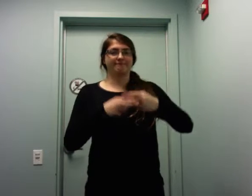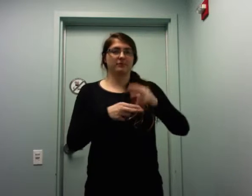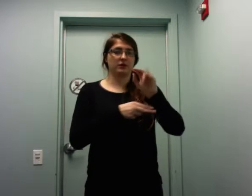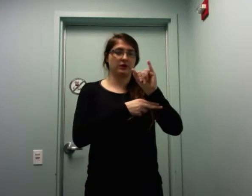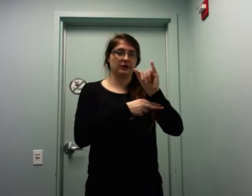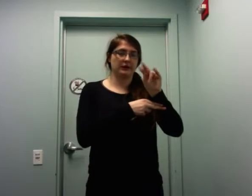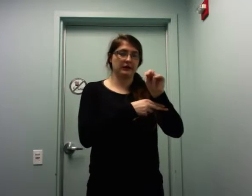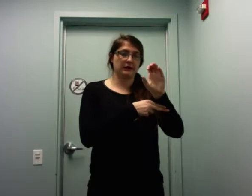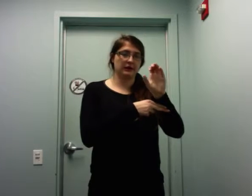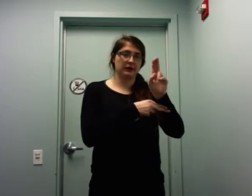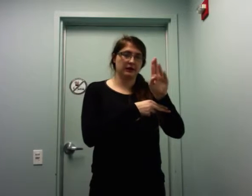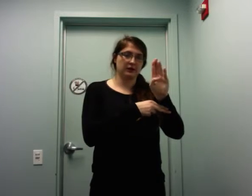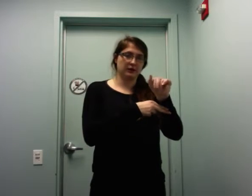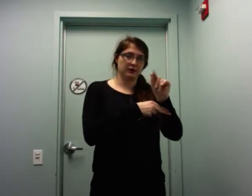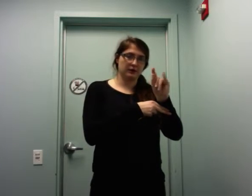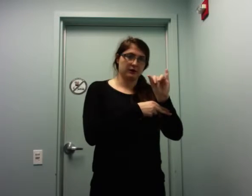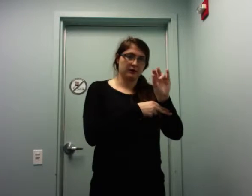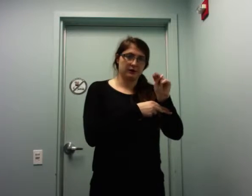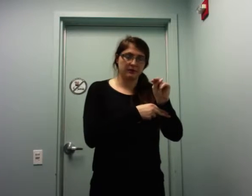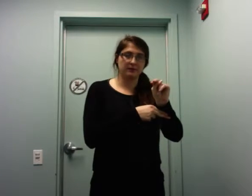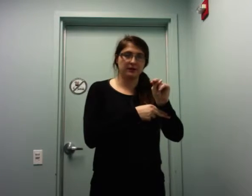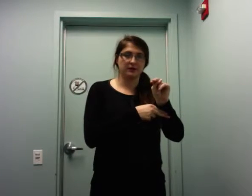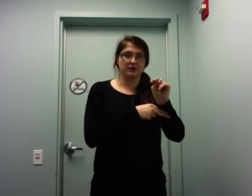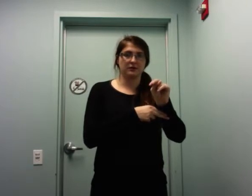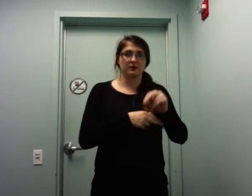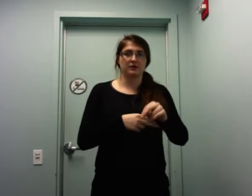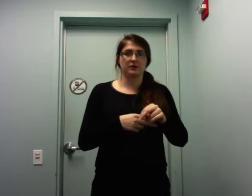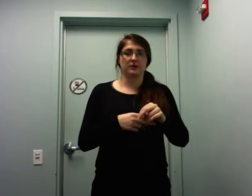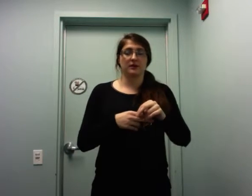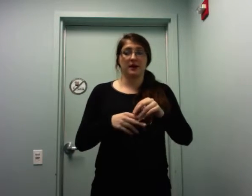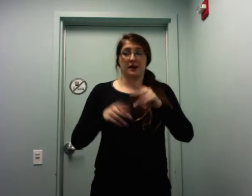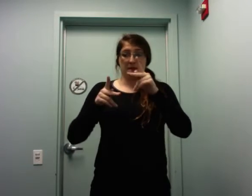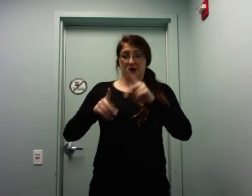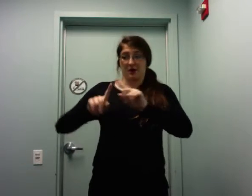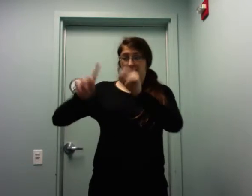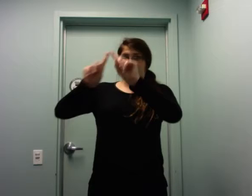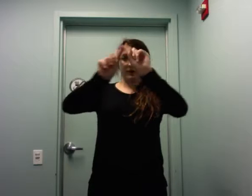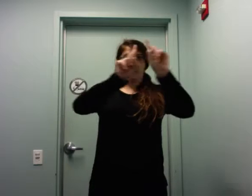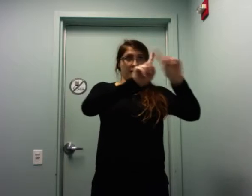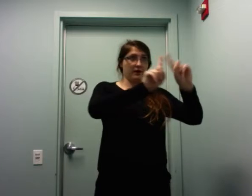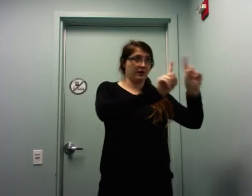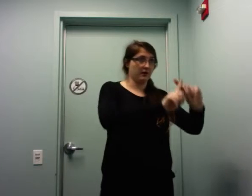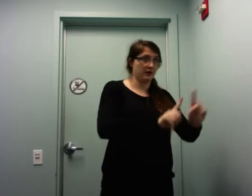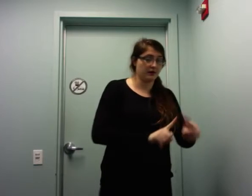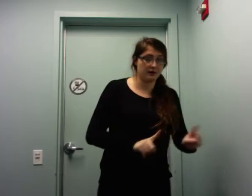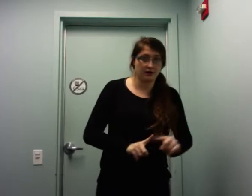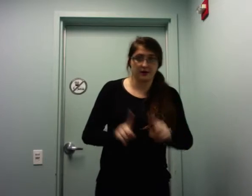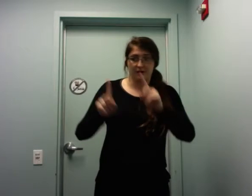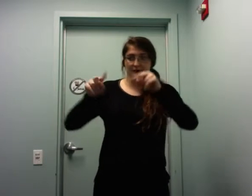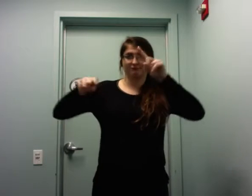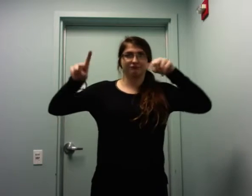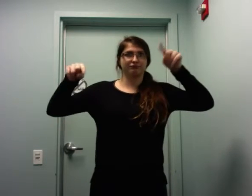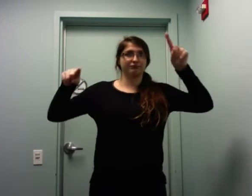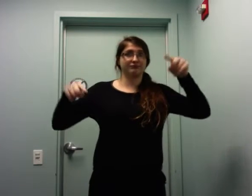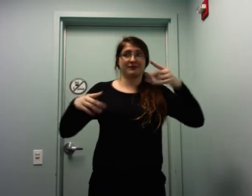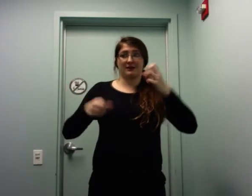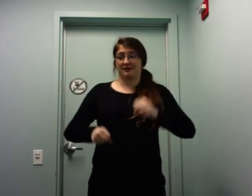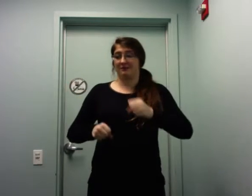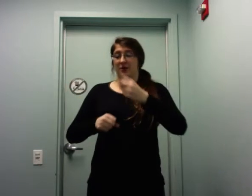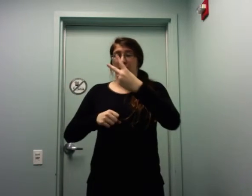being because we all have unique immune systems. For some individuals, it might be 2 years, another 5 years, another 10 years.